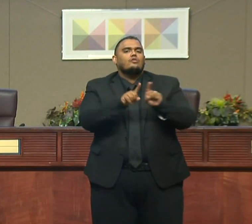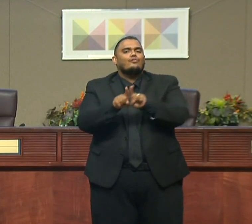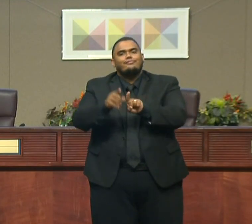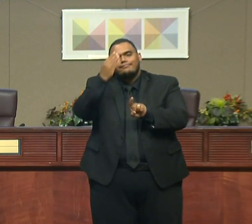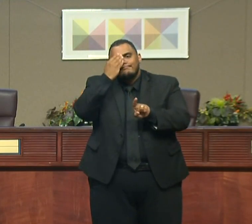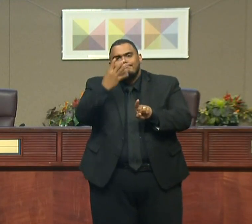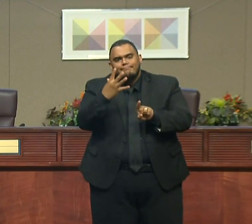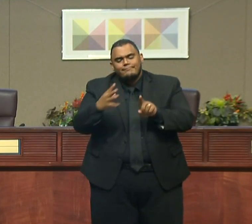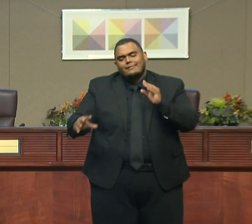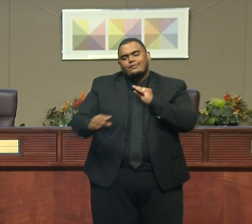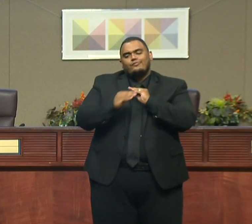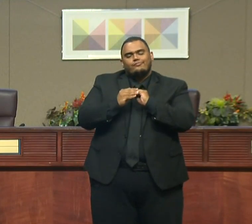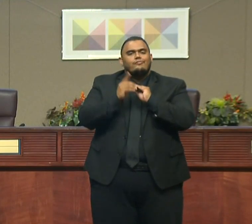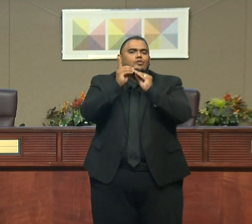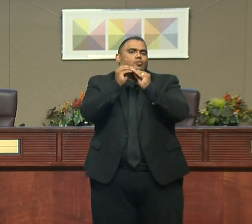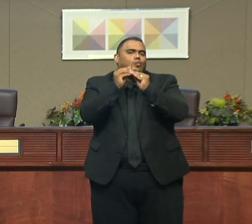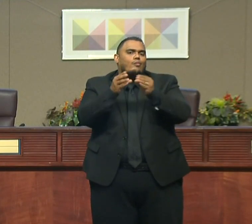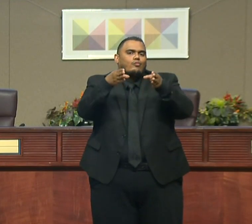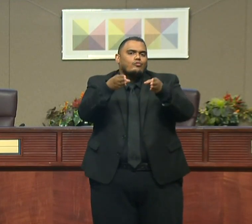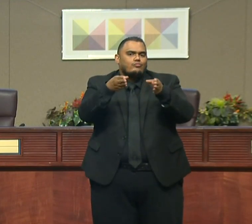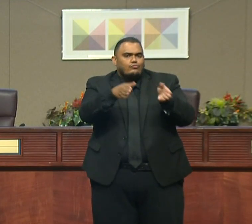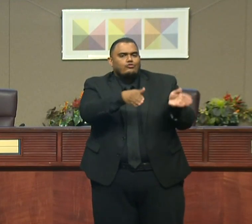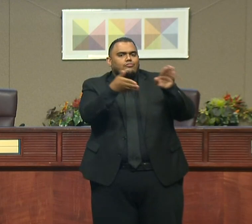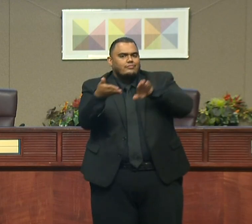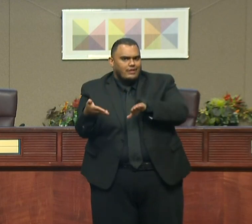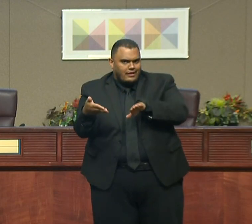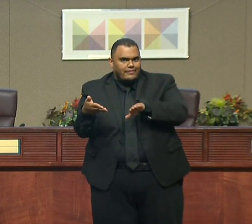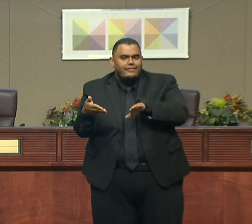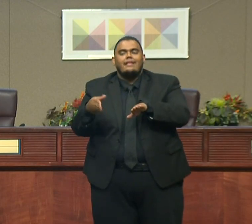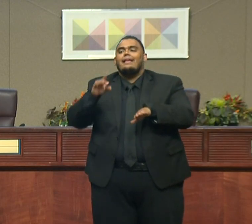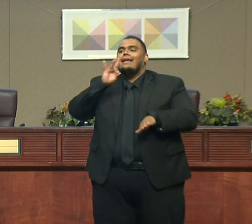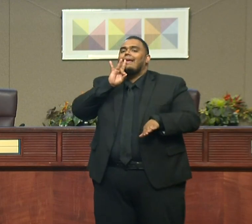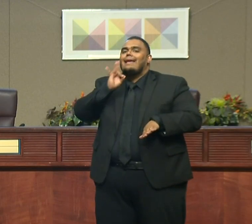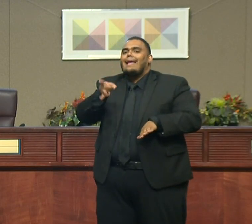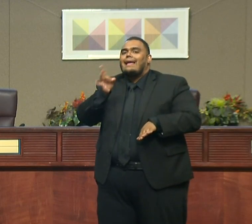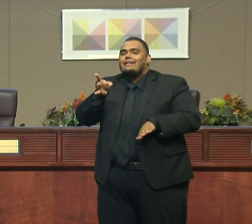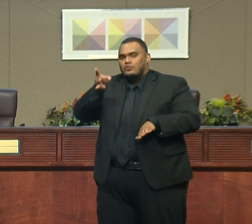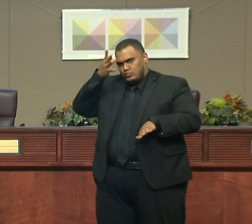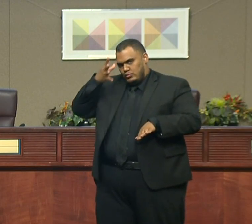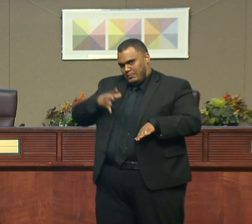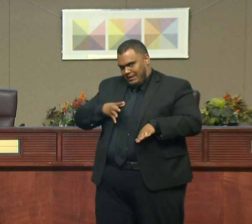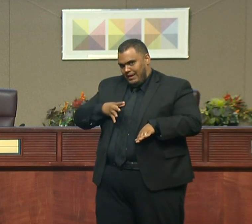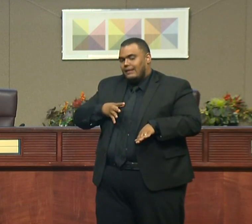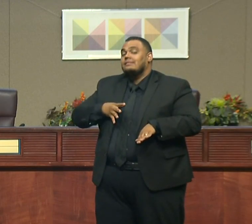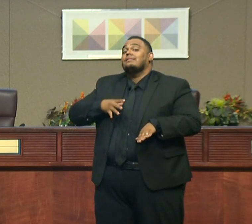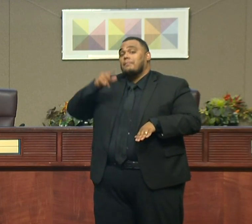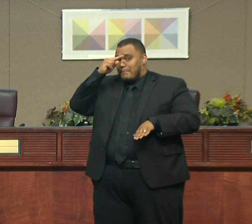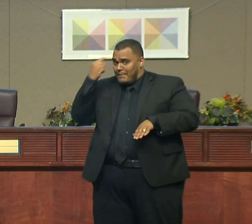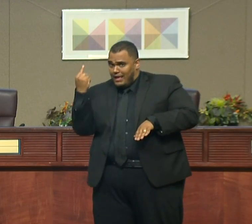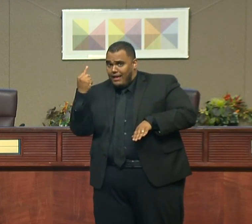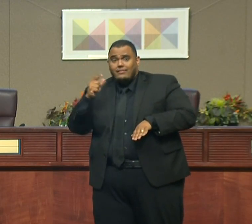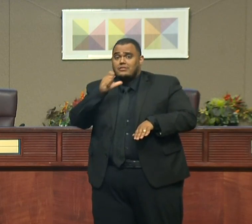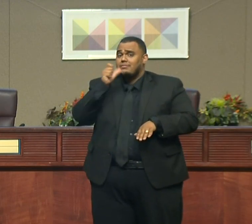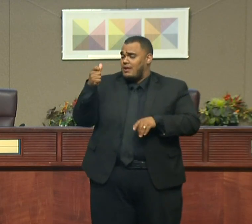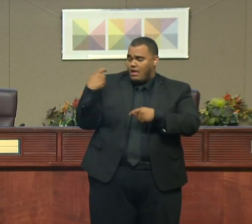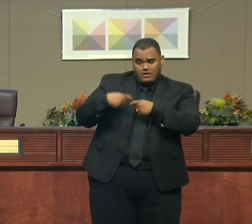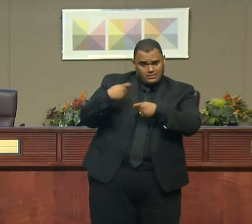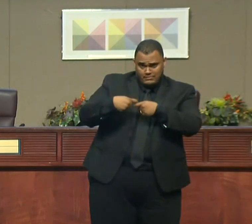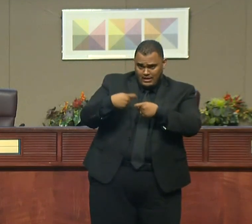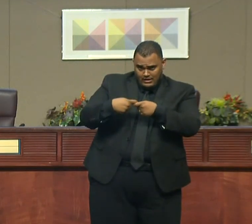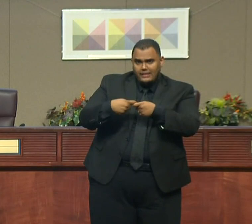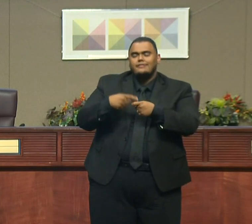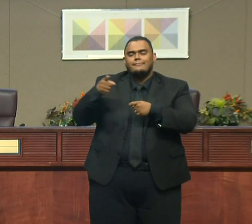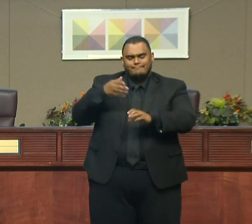an 80-year-old male, black, non-Hispanic, with significant pre-existing conditions. That